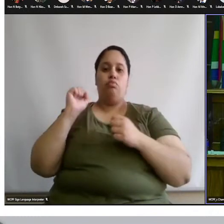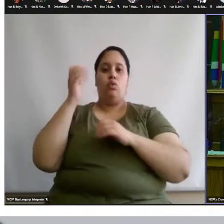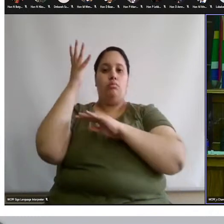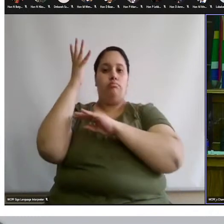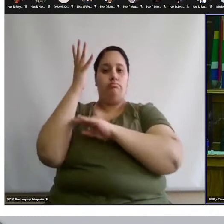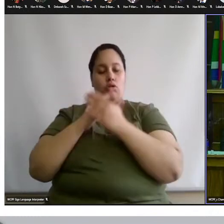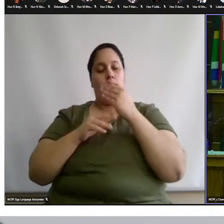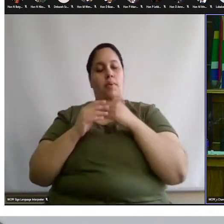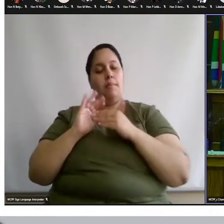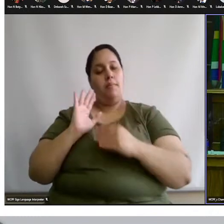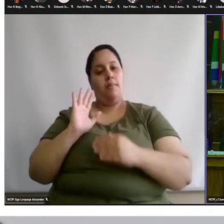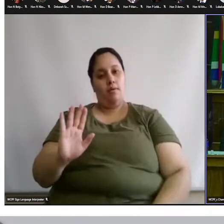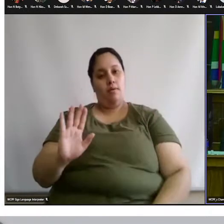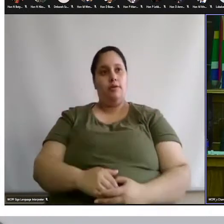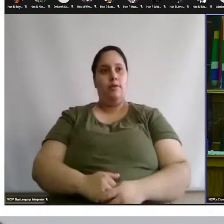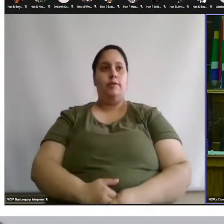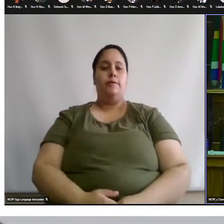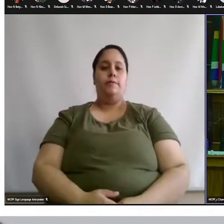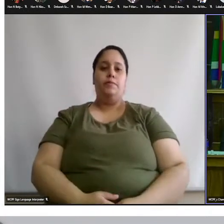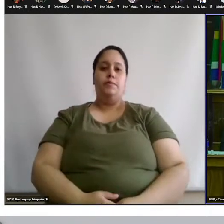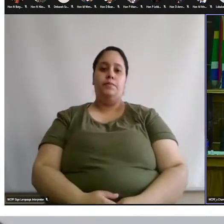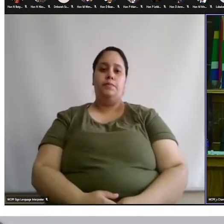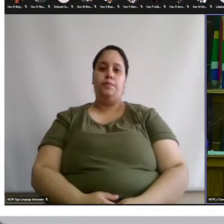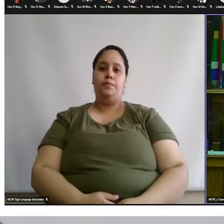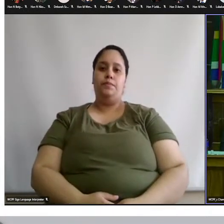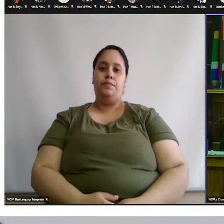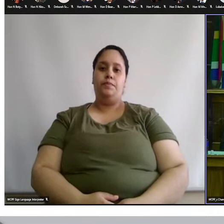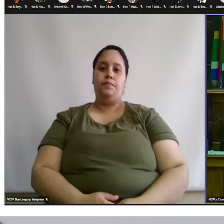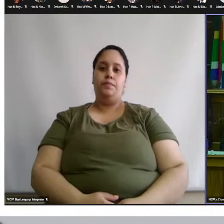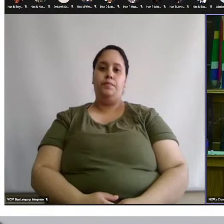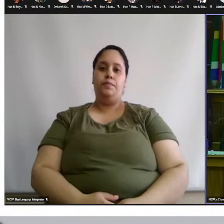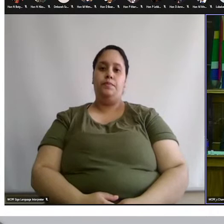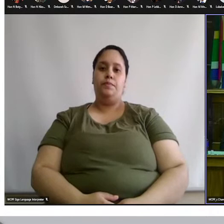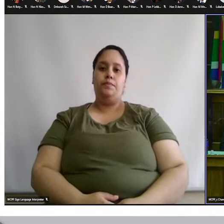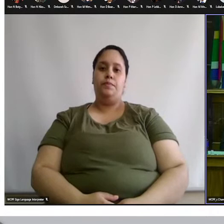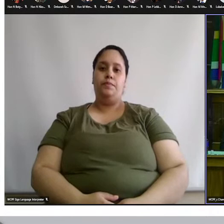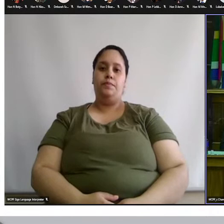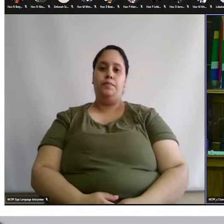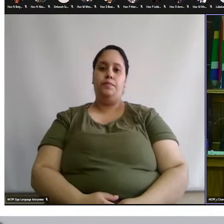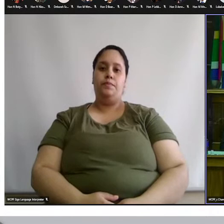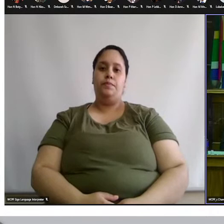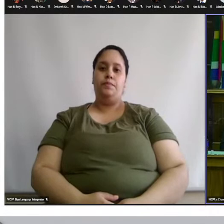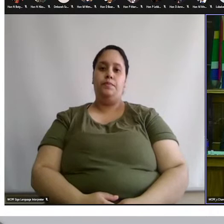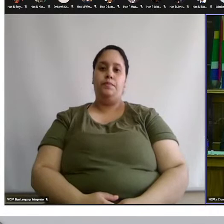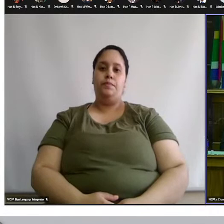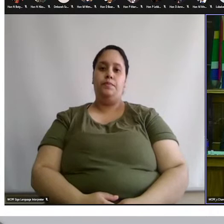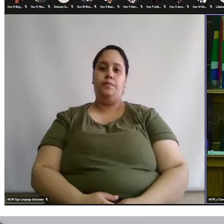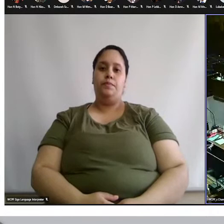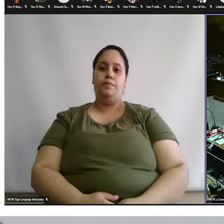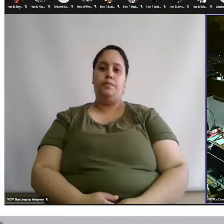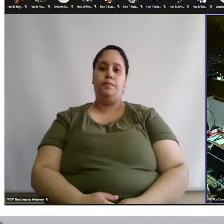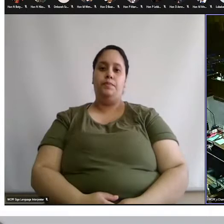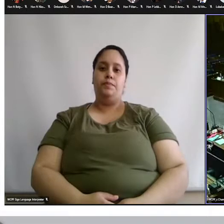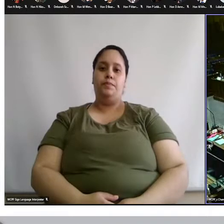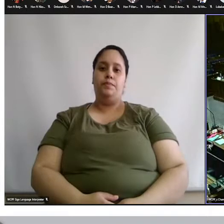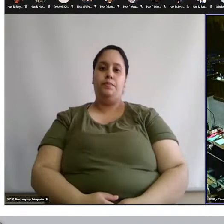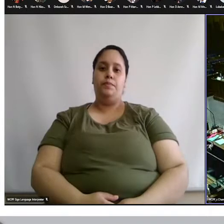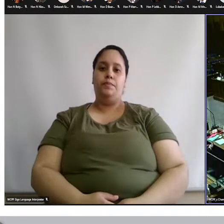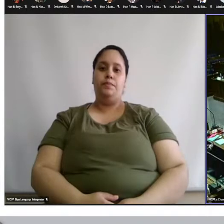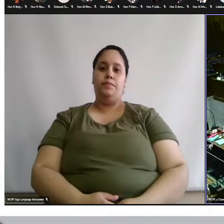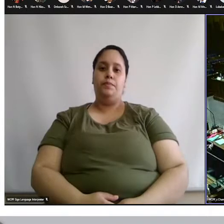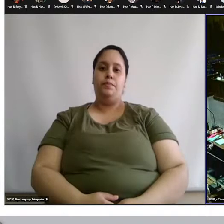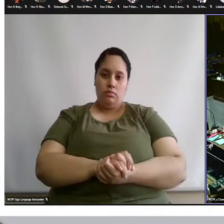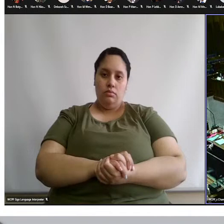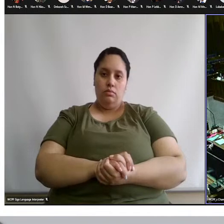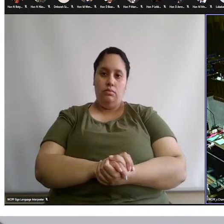Dagmo. I now recognize the Honorable Minister. Honorable Speaker, to the